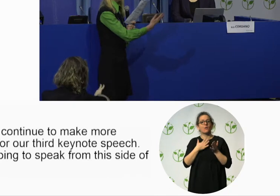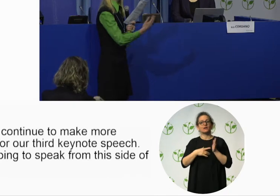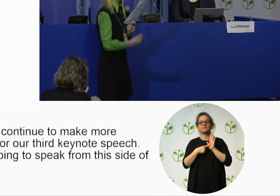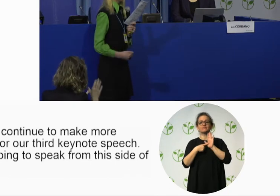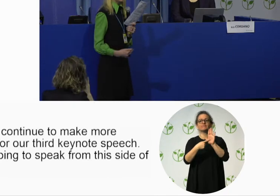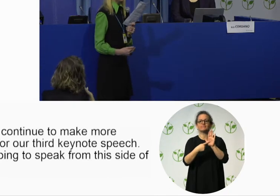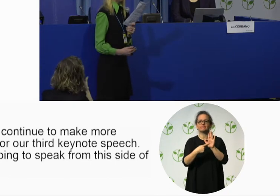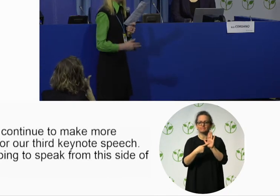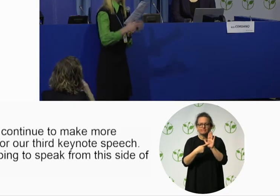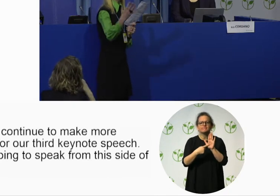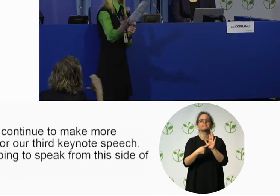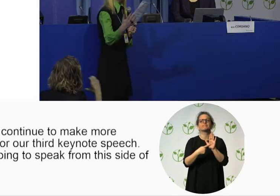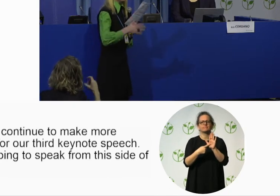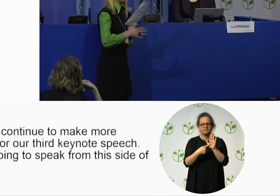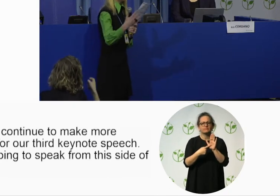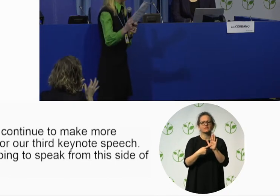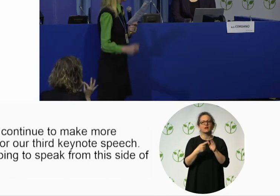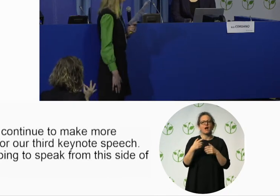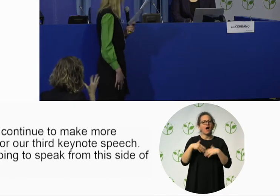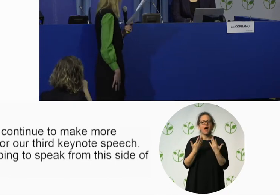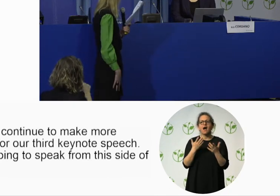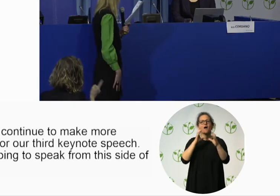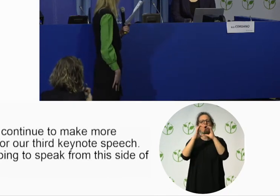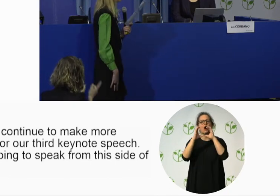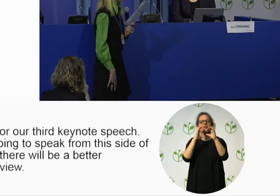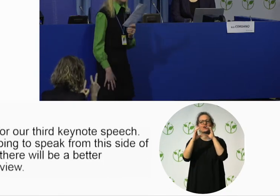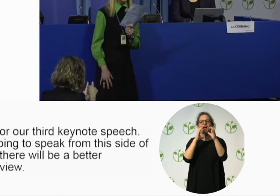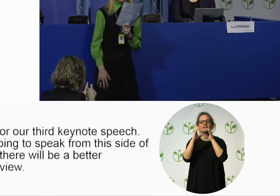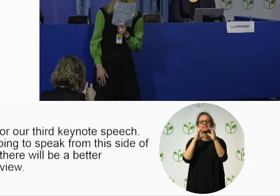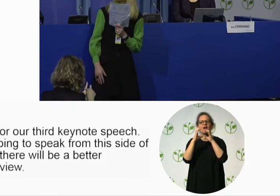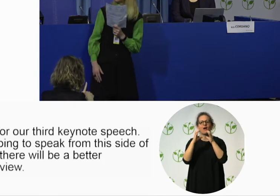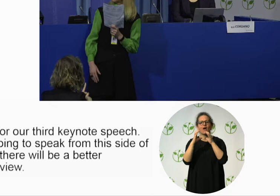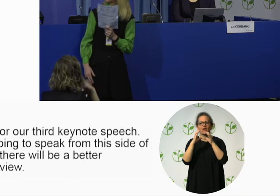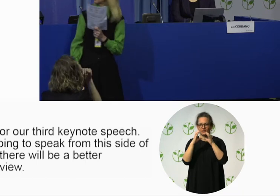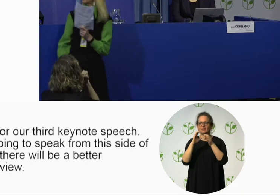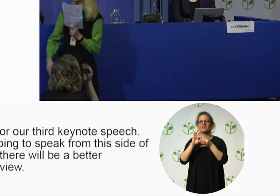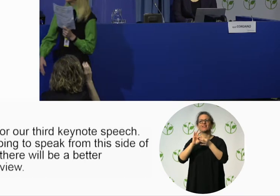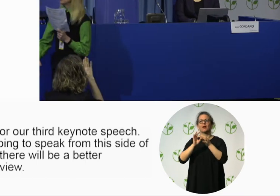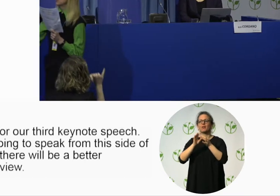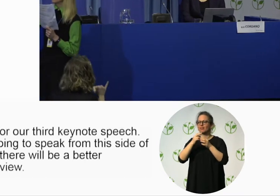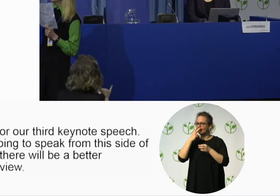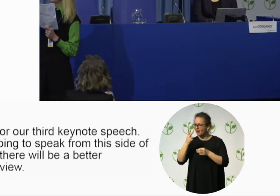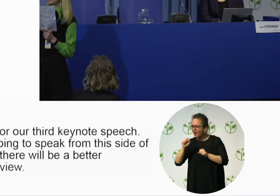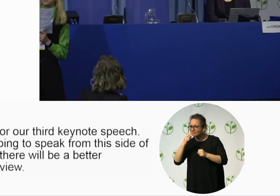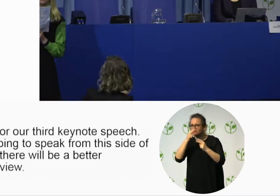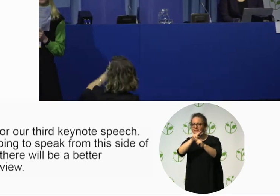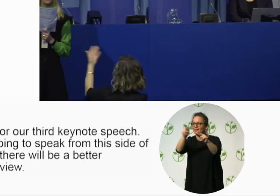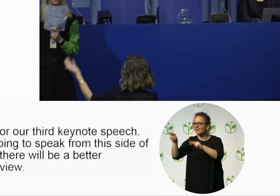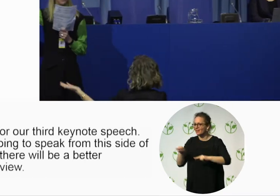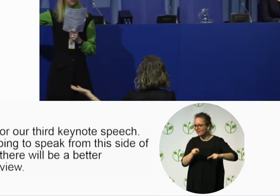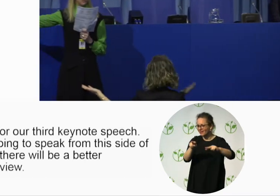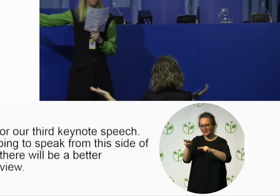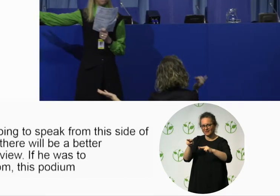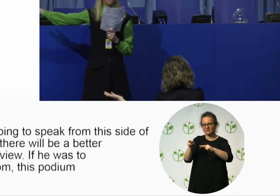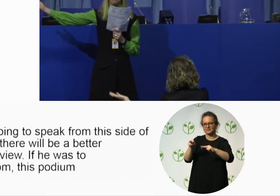there will be better communication from an interpretation and translation point of view. If Bobbi was to communicate from this